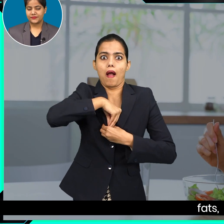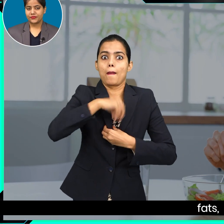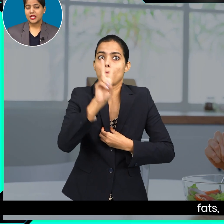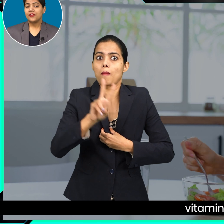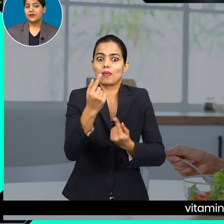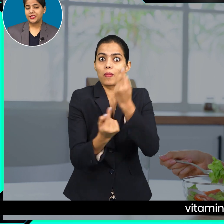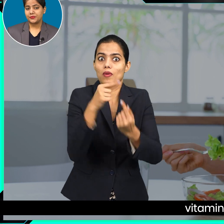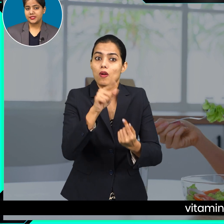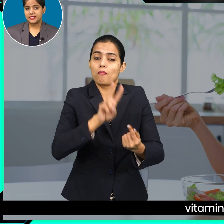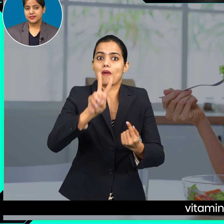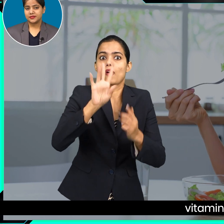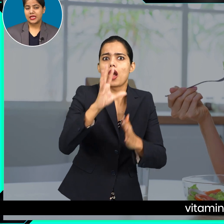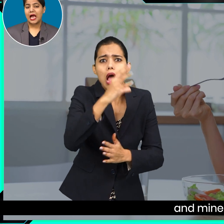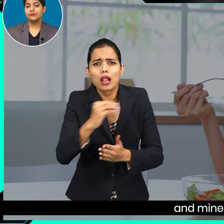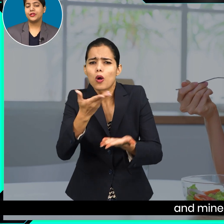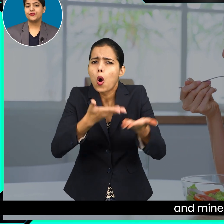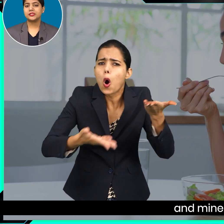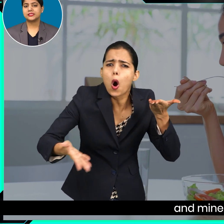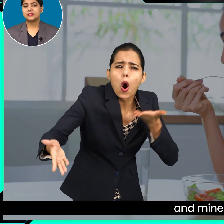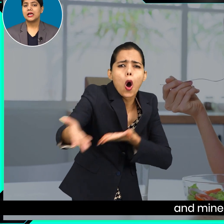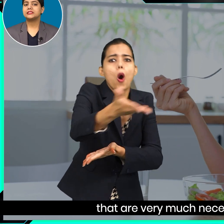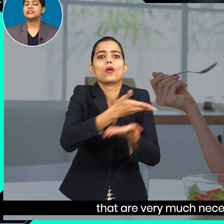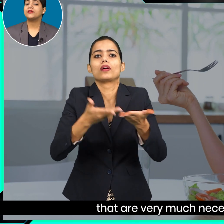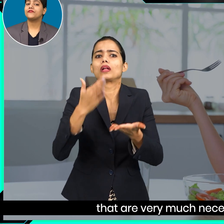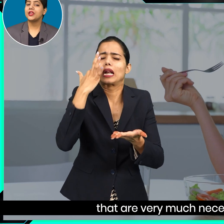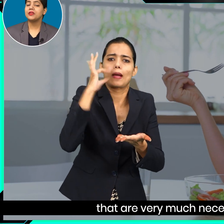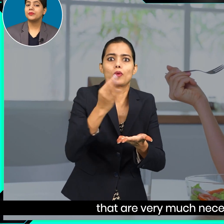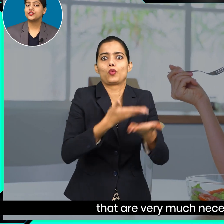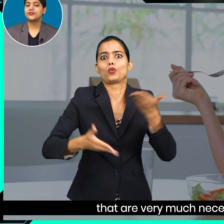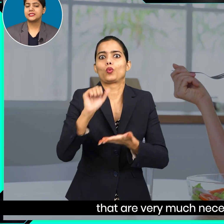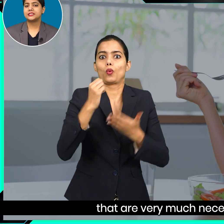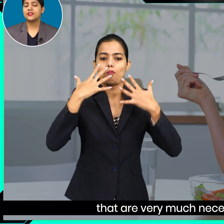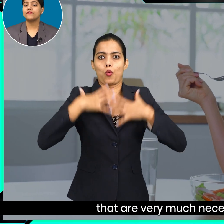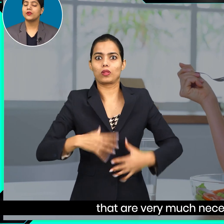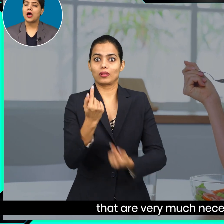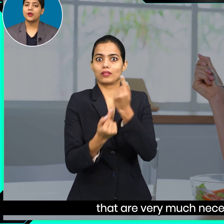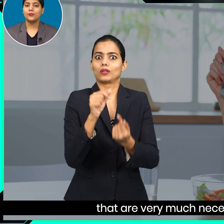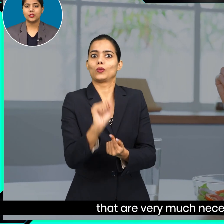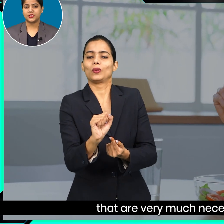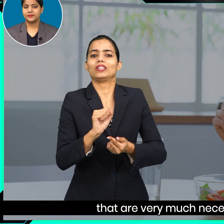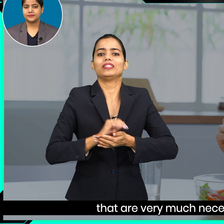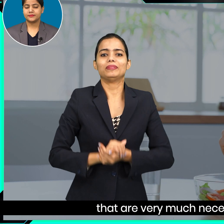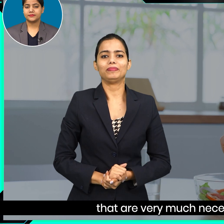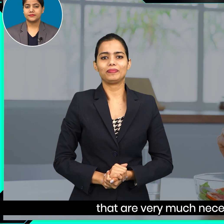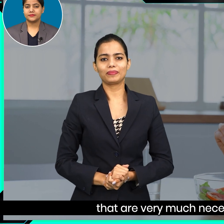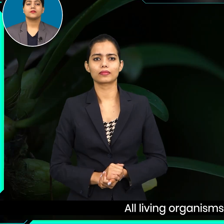fats, vitamins, and minerals that are very much necessary for our